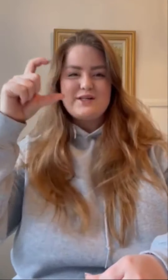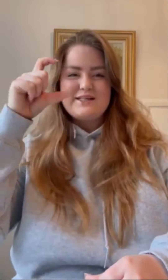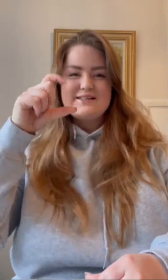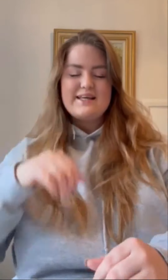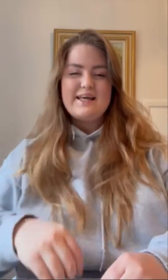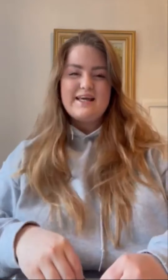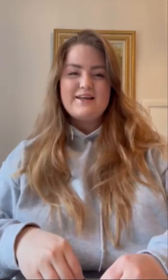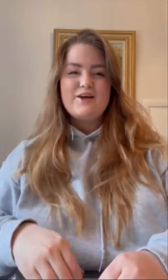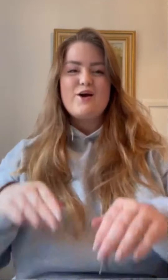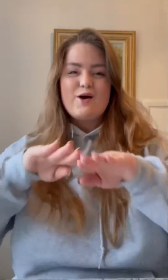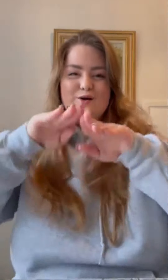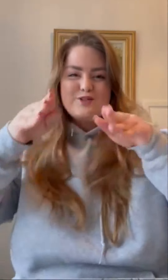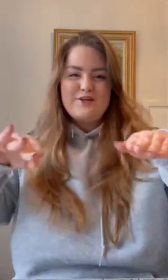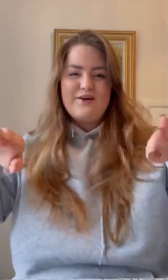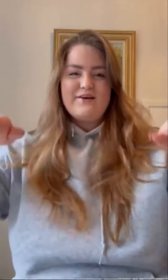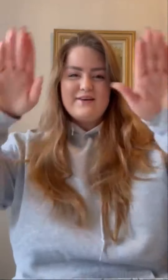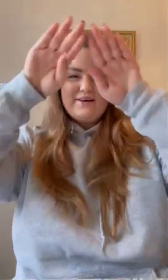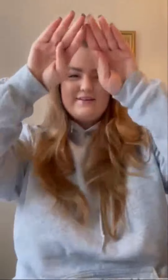Countries in Oceania.